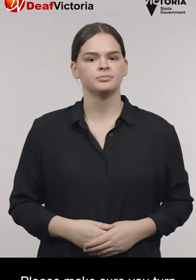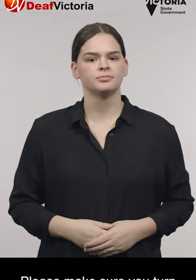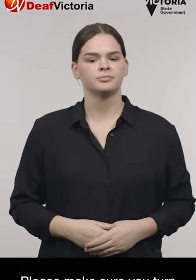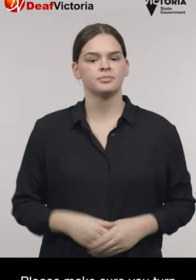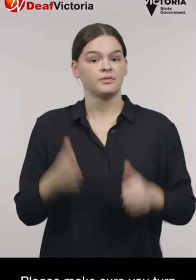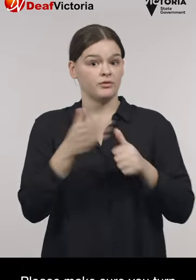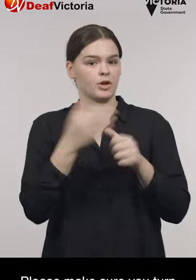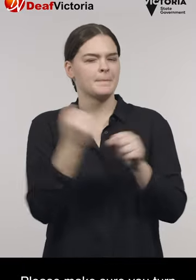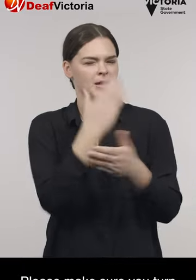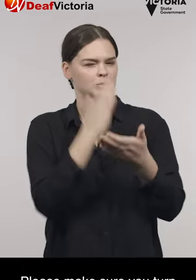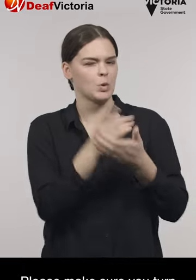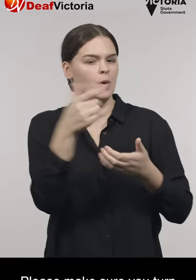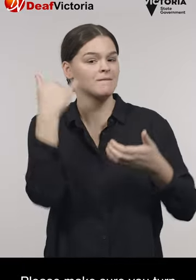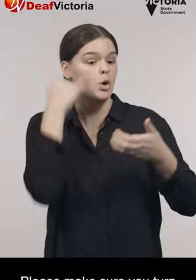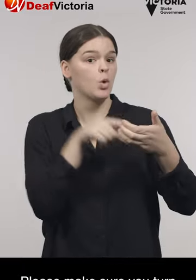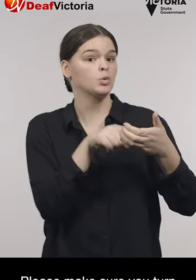Please make sure you turn up the volume on your phone.